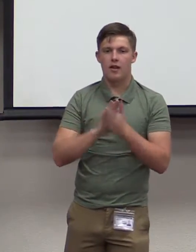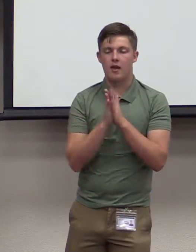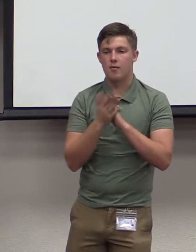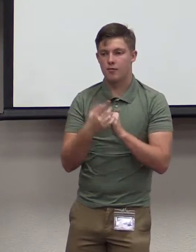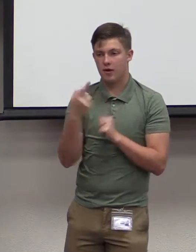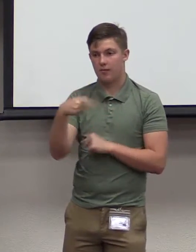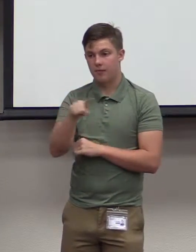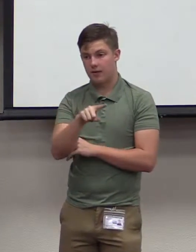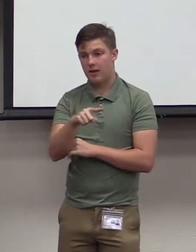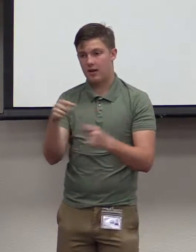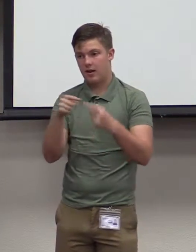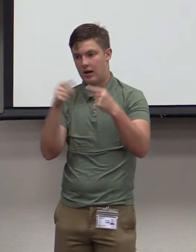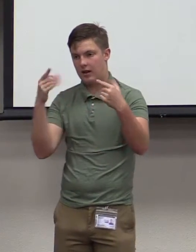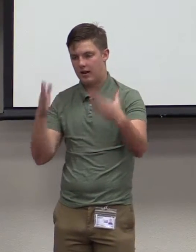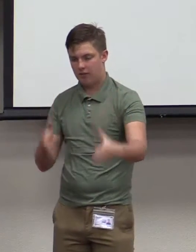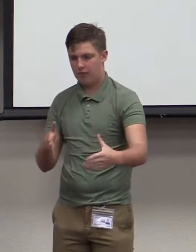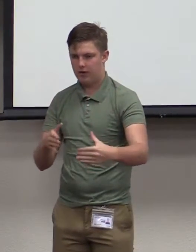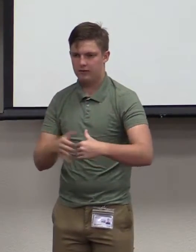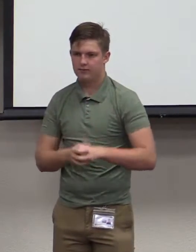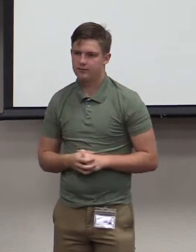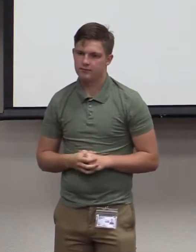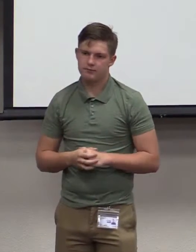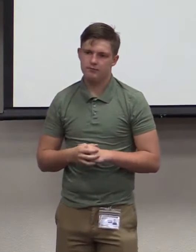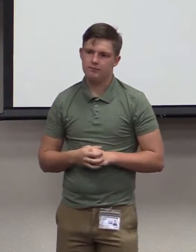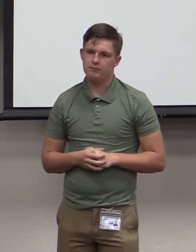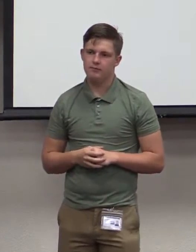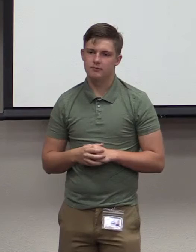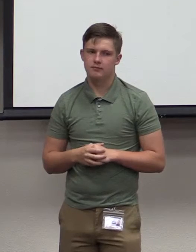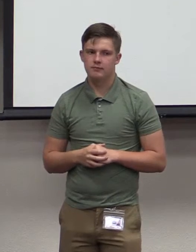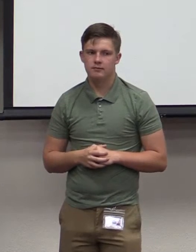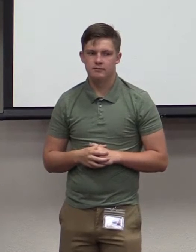are the enemy.